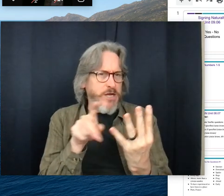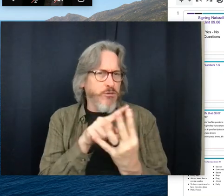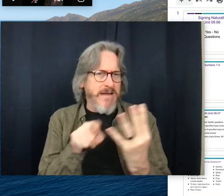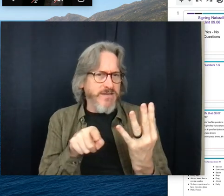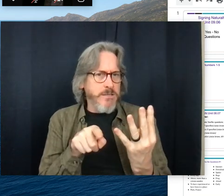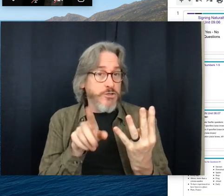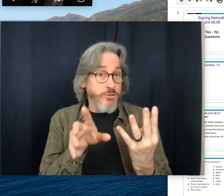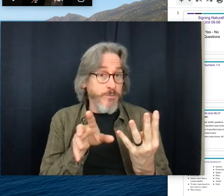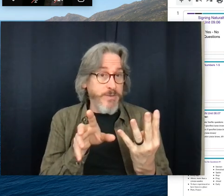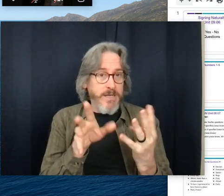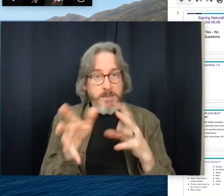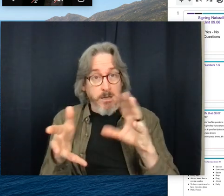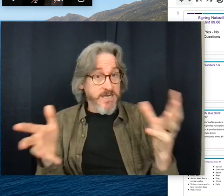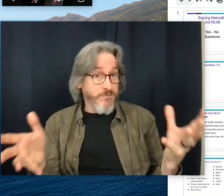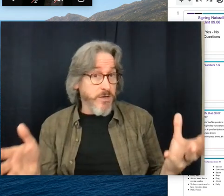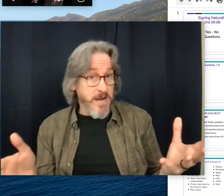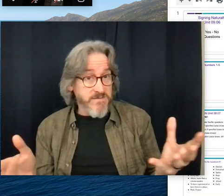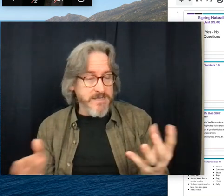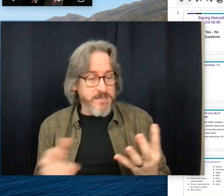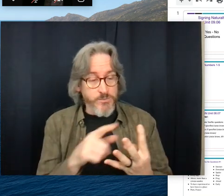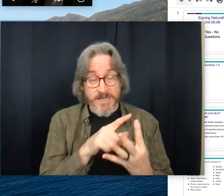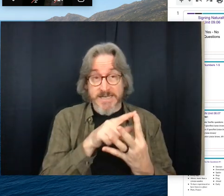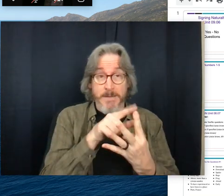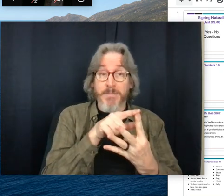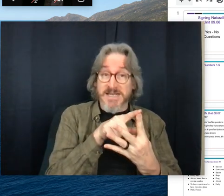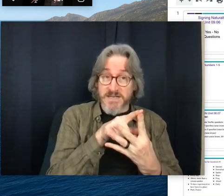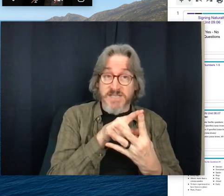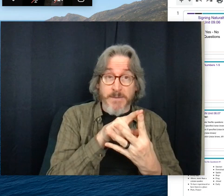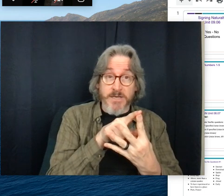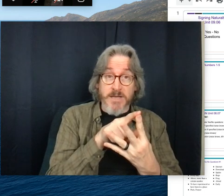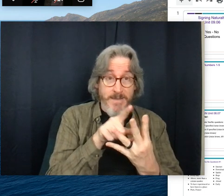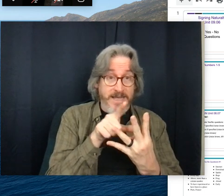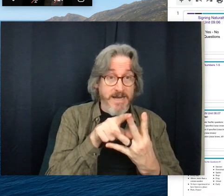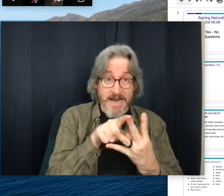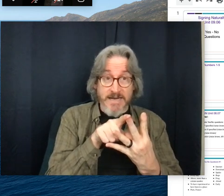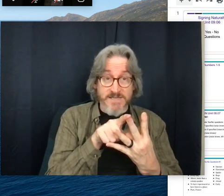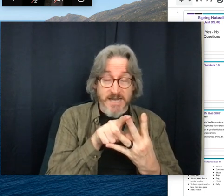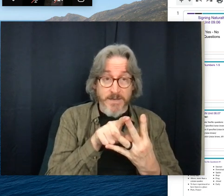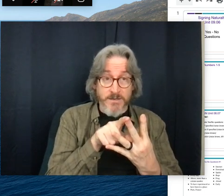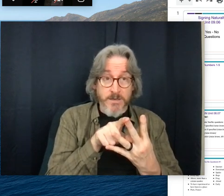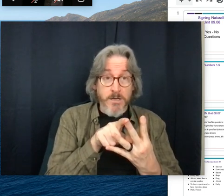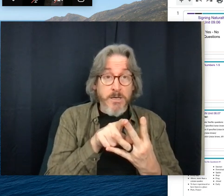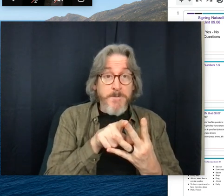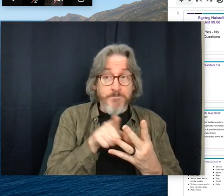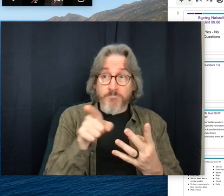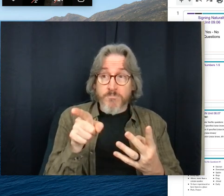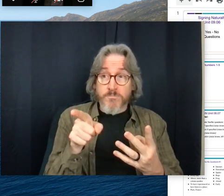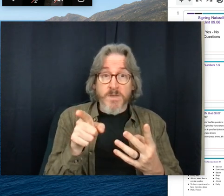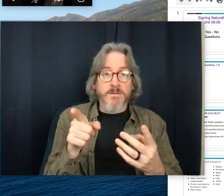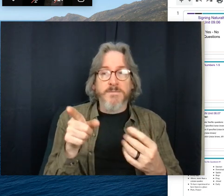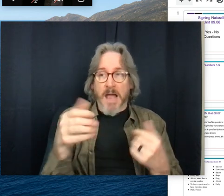retranslate it, recraft it to be a different kind of sentence. We can take a positive statement and make it a negative statement.